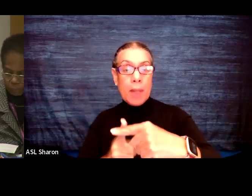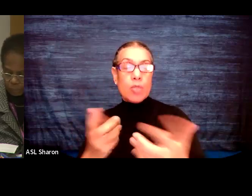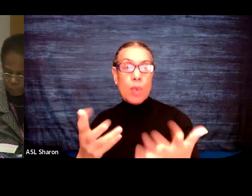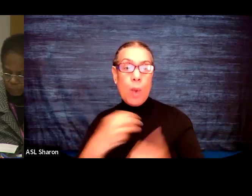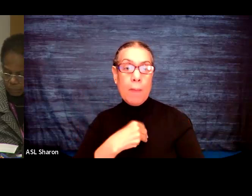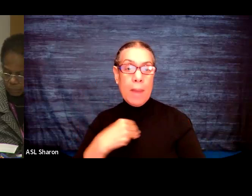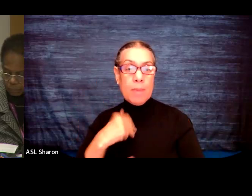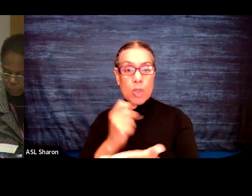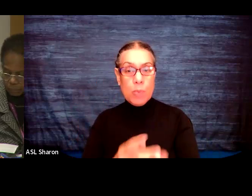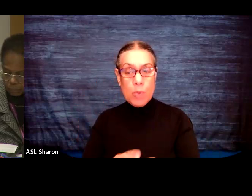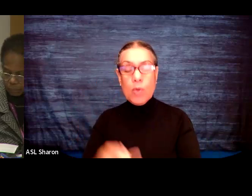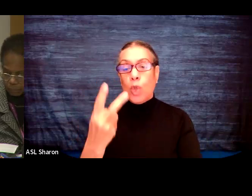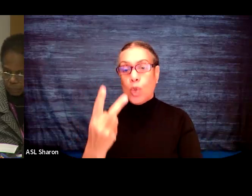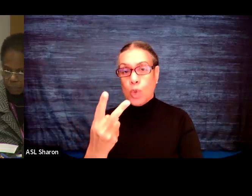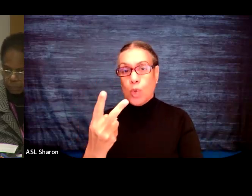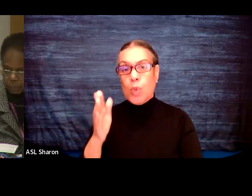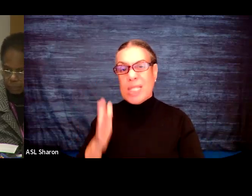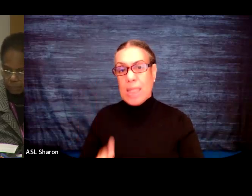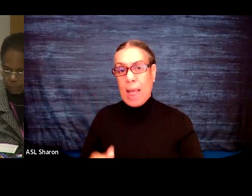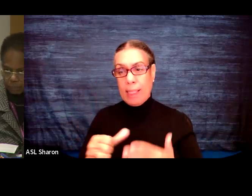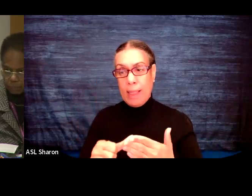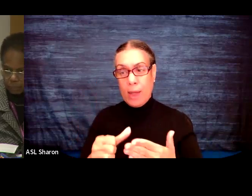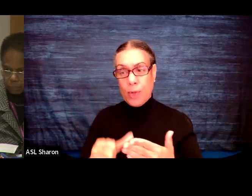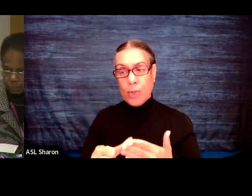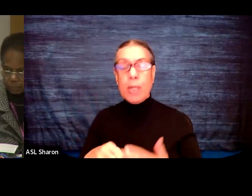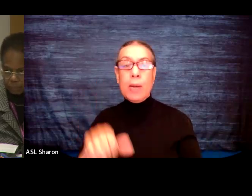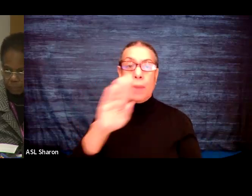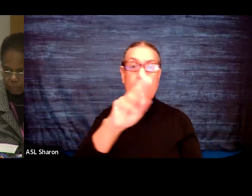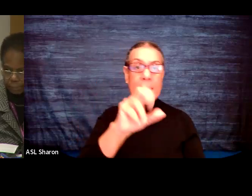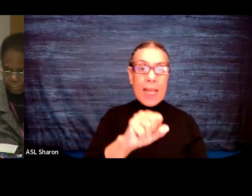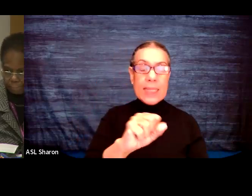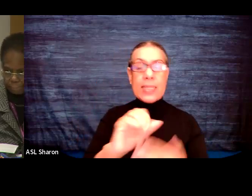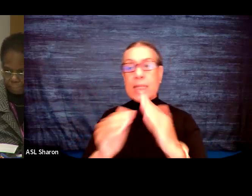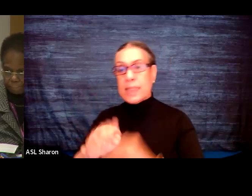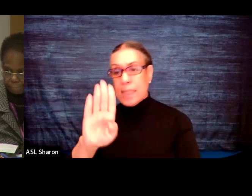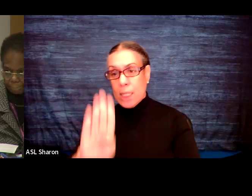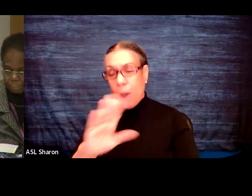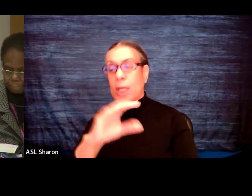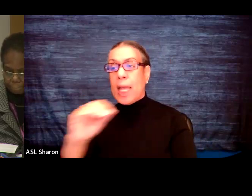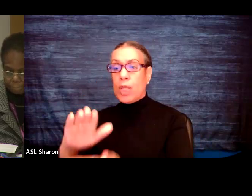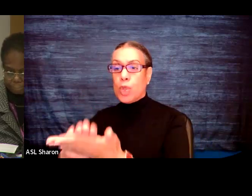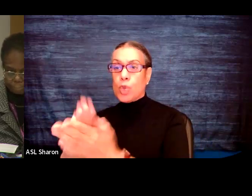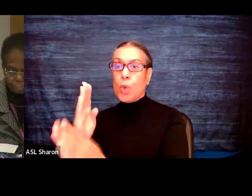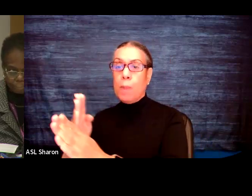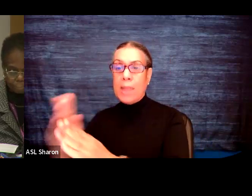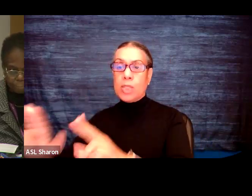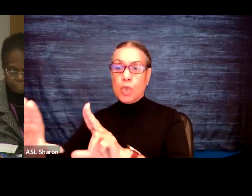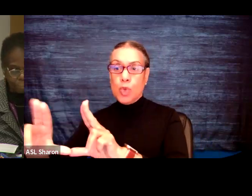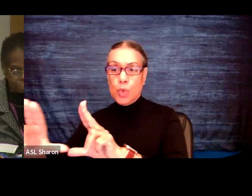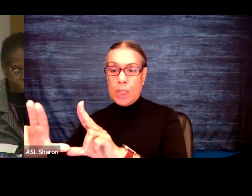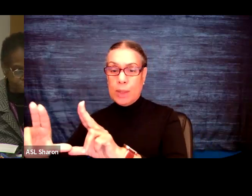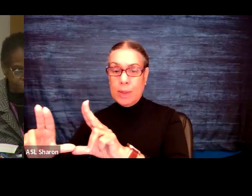members to approve 2 side letters of agreement between BPS, the City of Boston, and the School Bus Drivers Union,